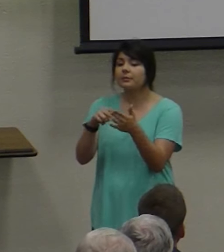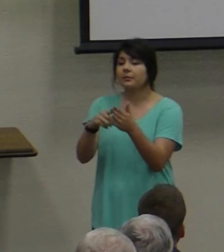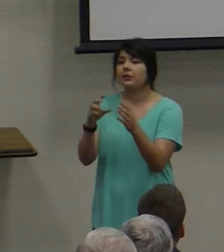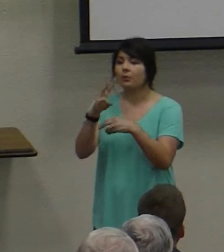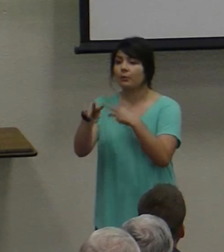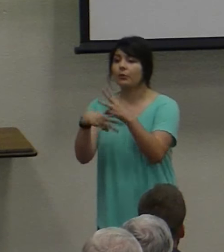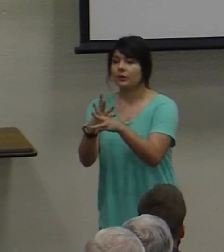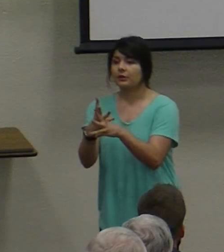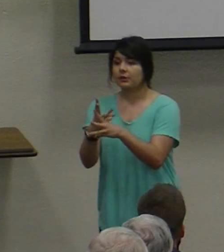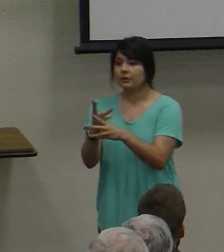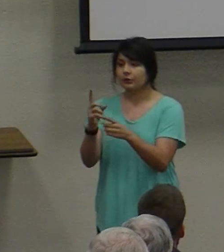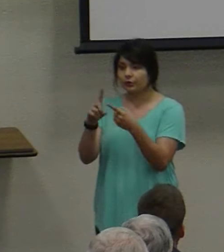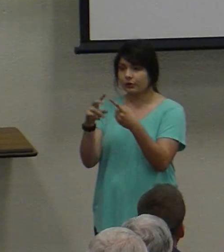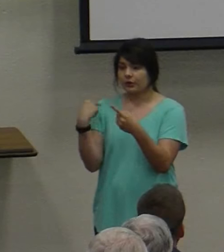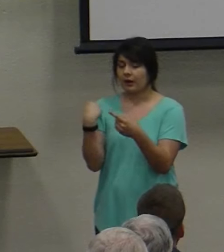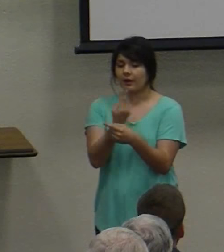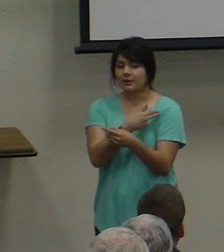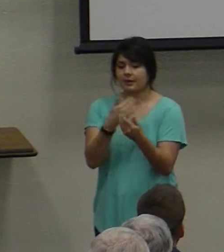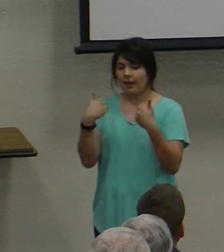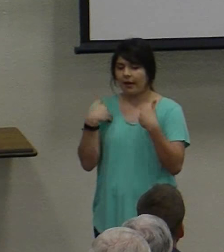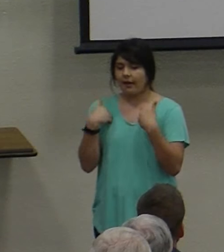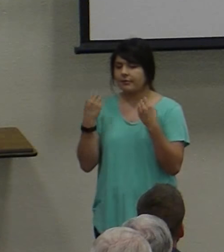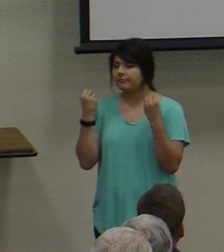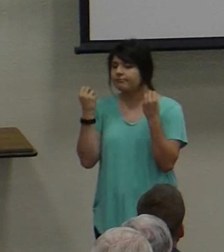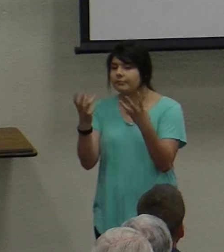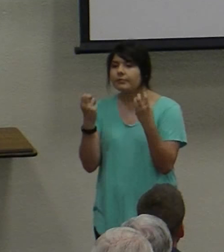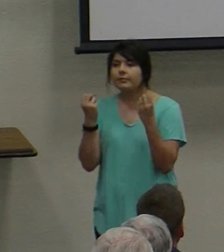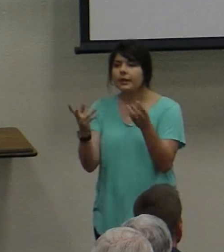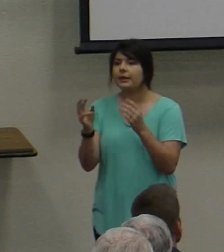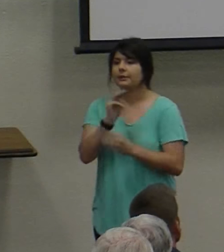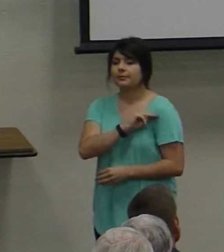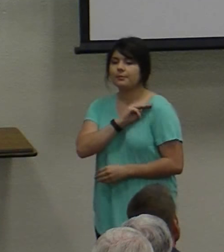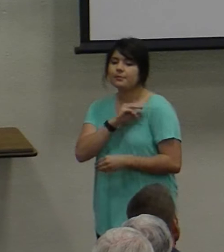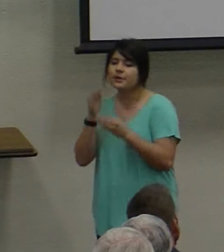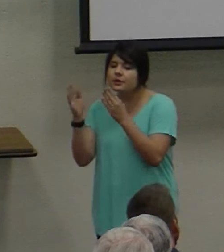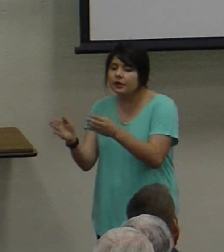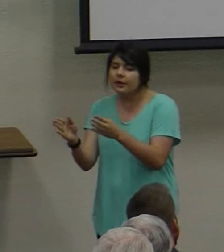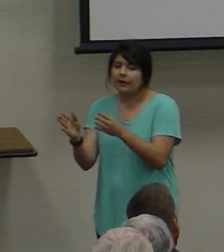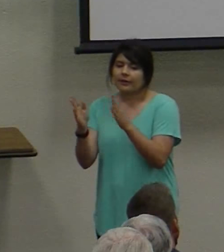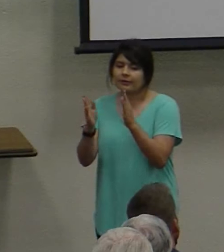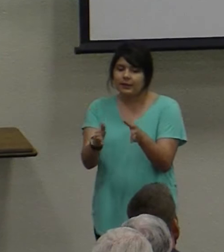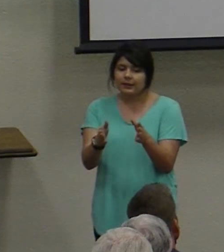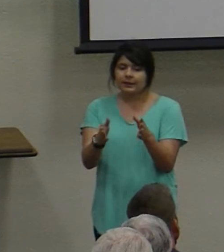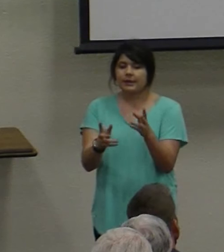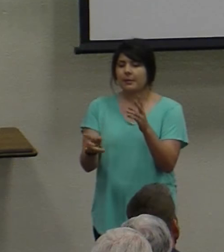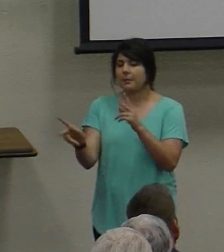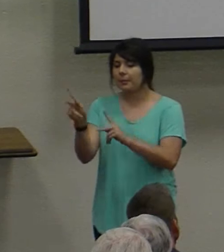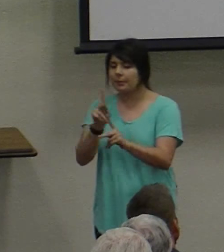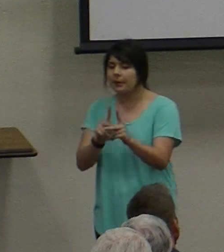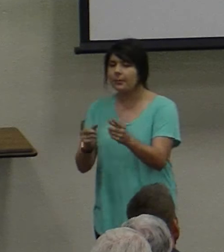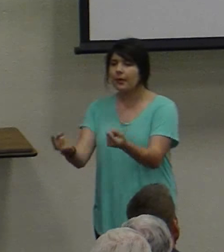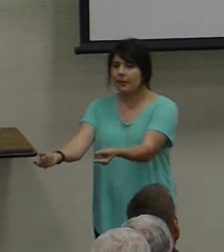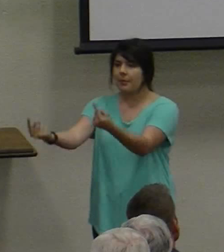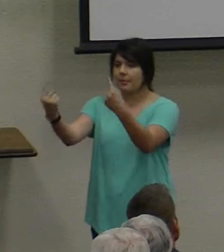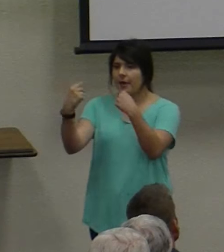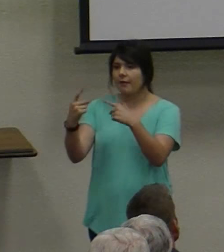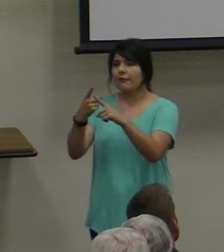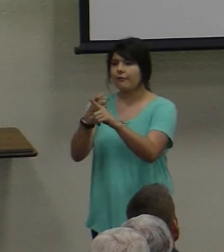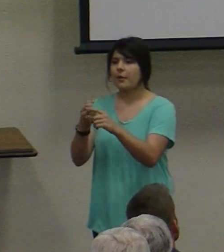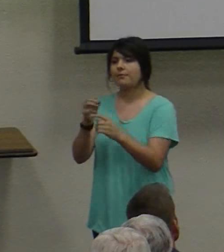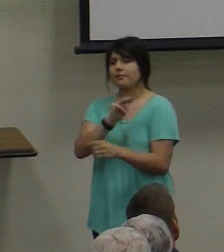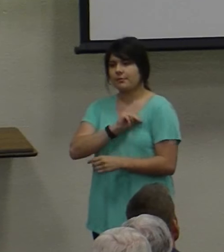It means the world to us to have so many missionaries and so many people coming back from mission fields